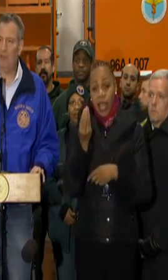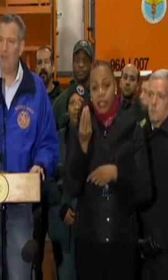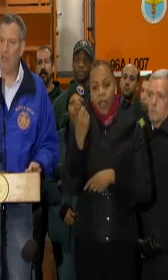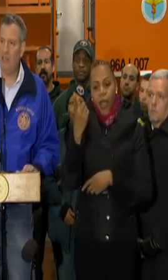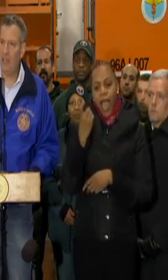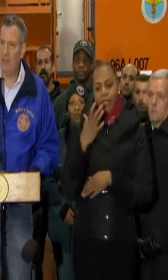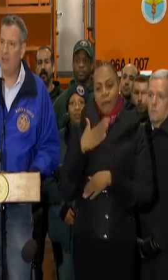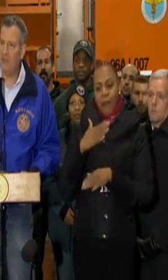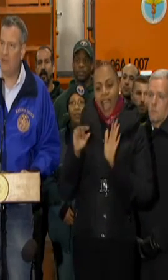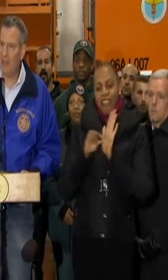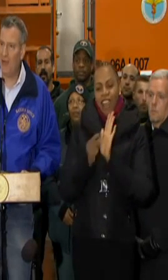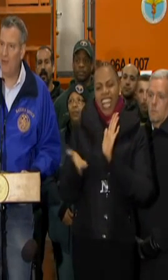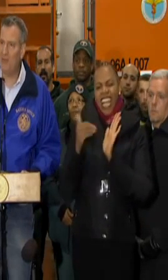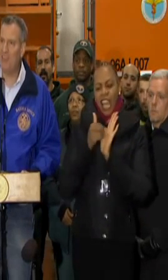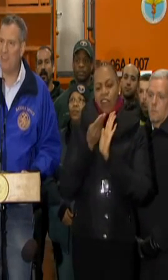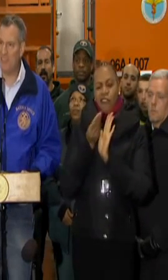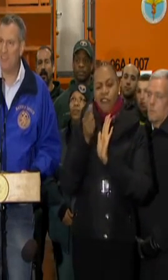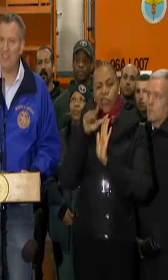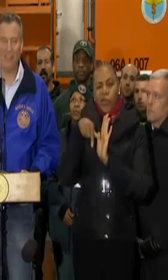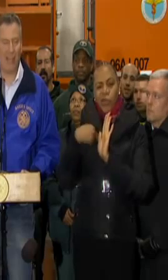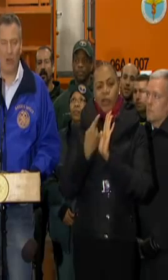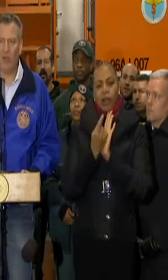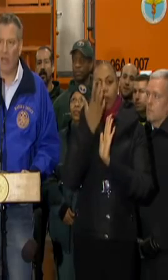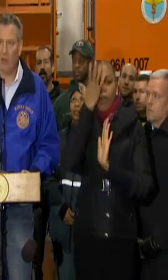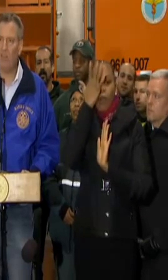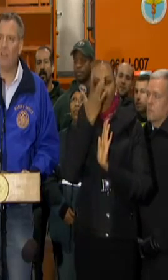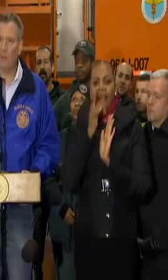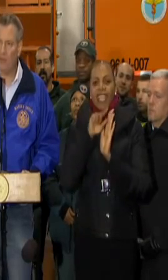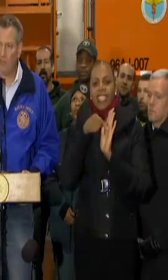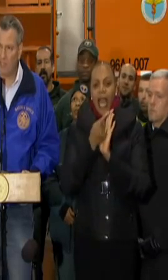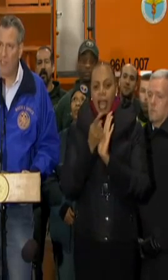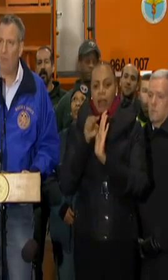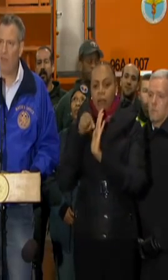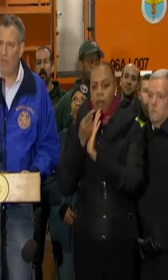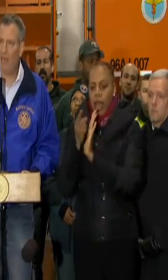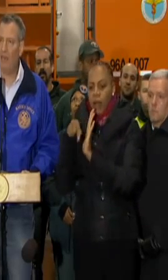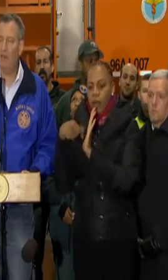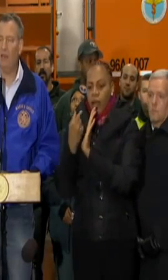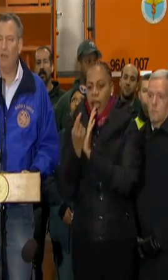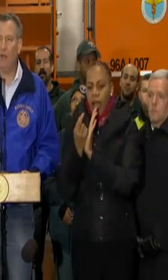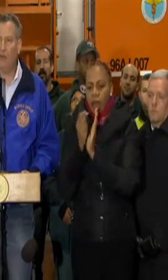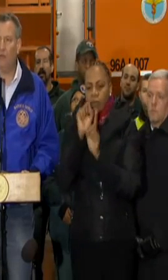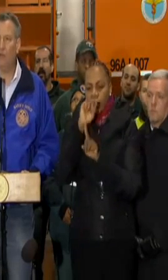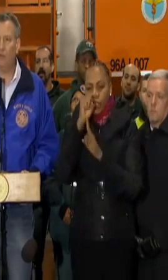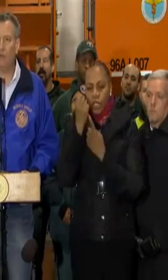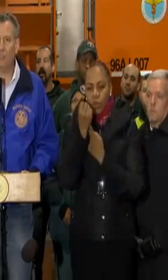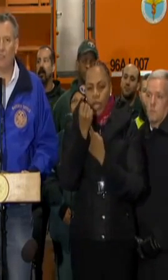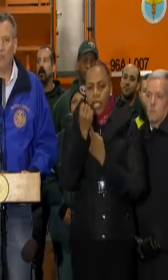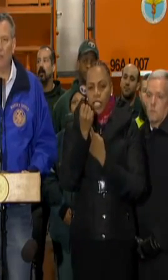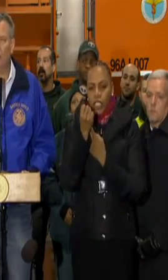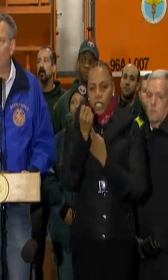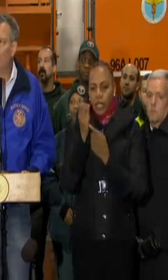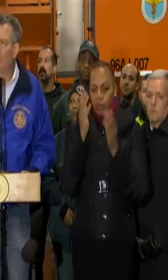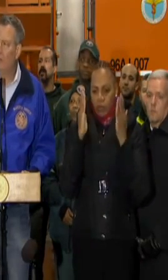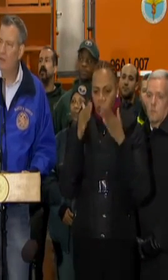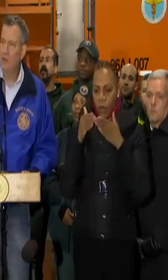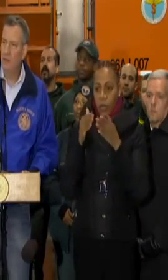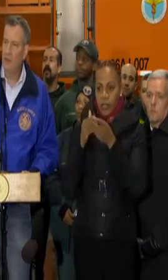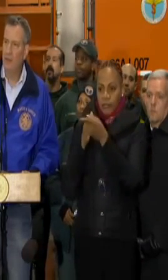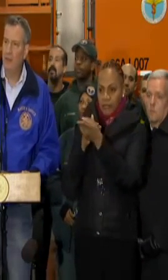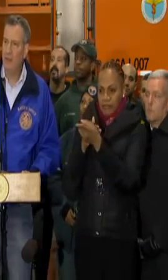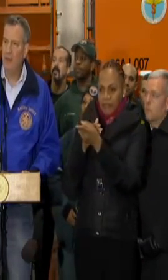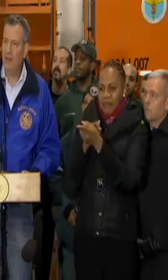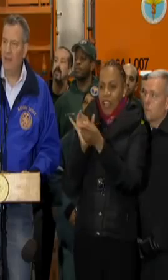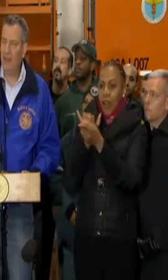me my grade again in a few hours, because this is an hour-to-hour thing. We have to keep at it, and we're very focused on it.